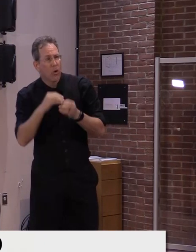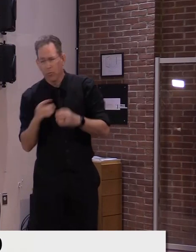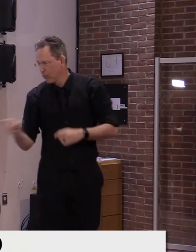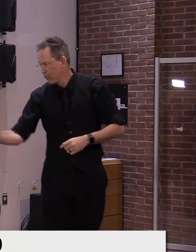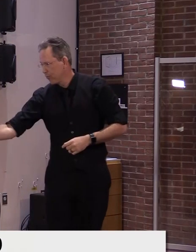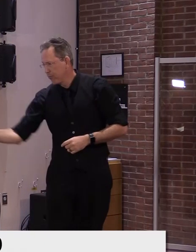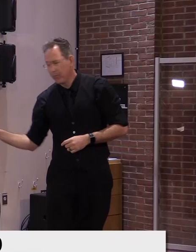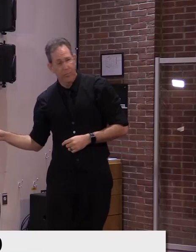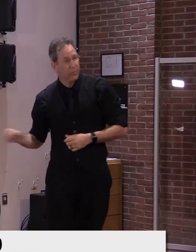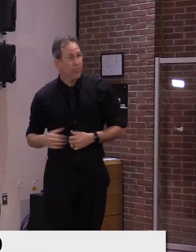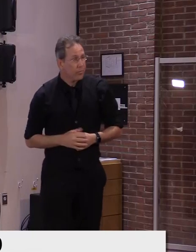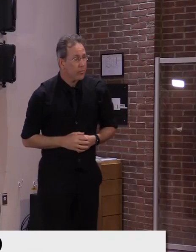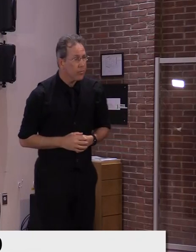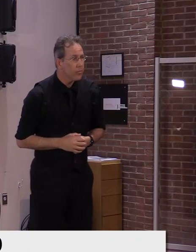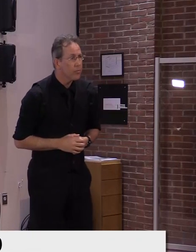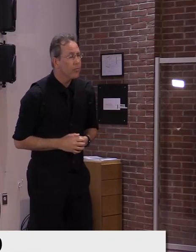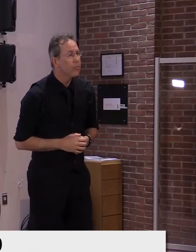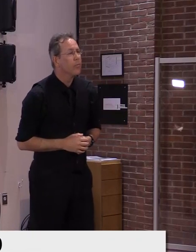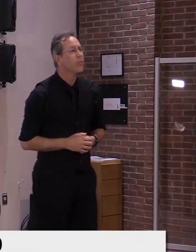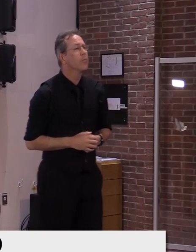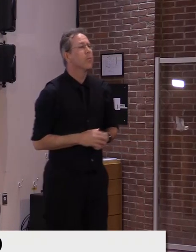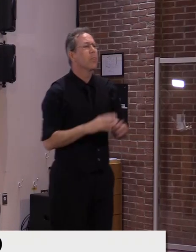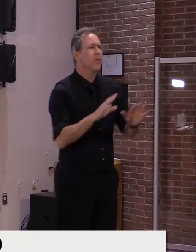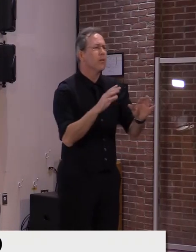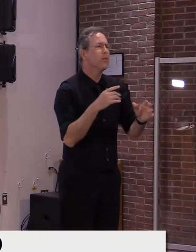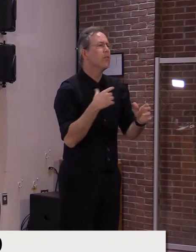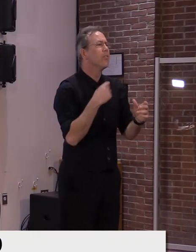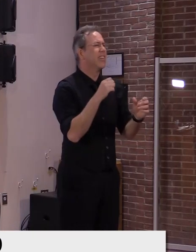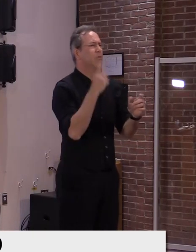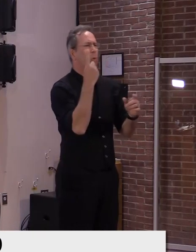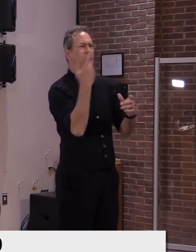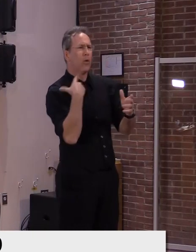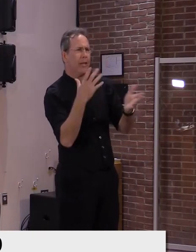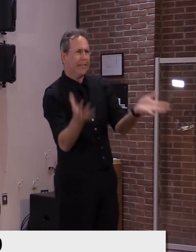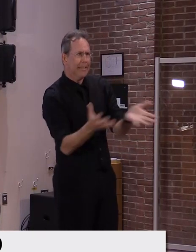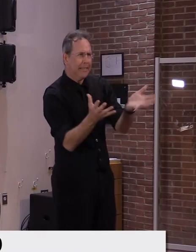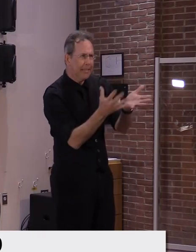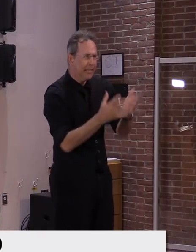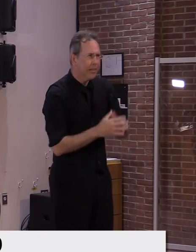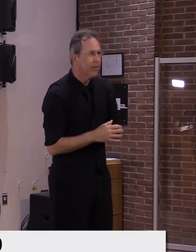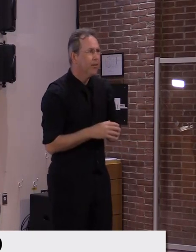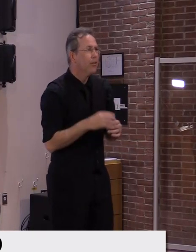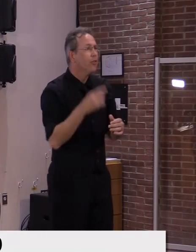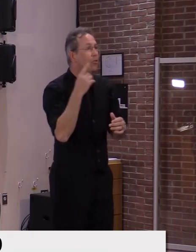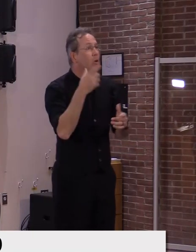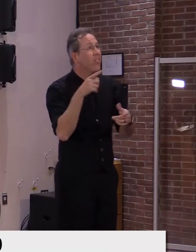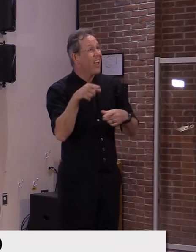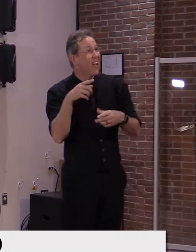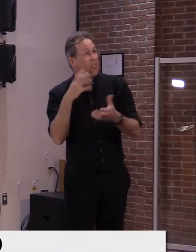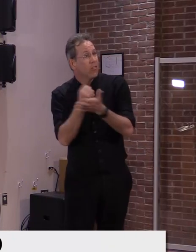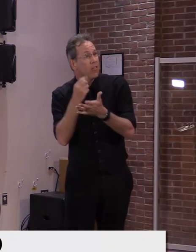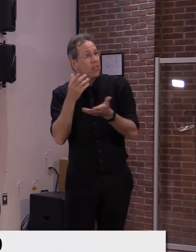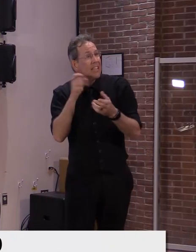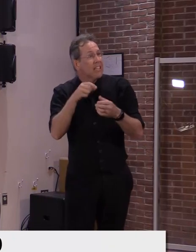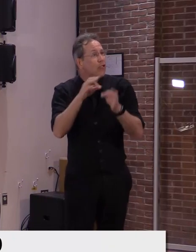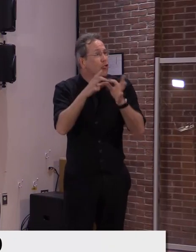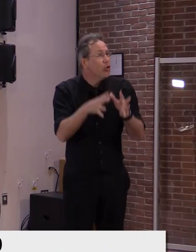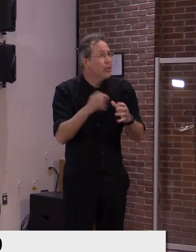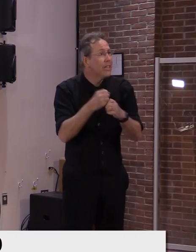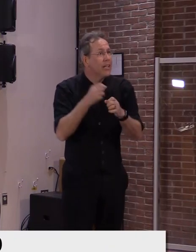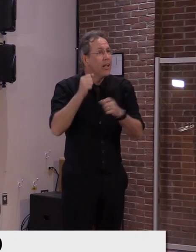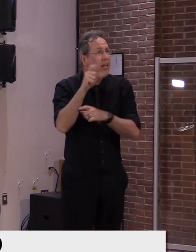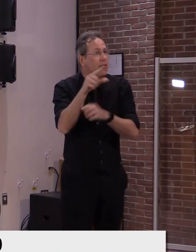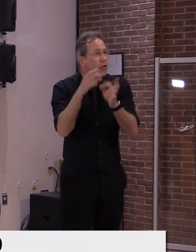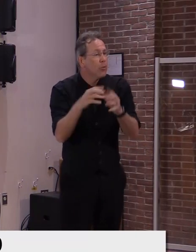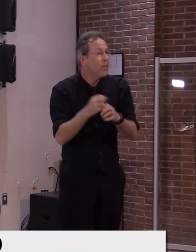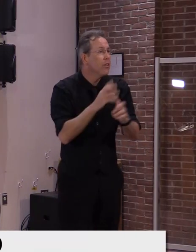855-722-7878. Press 1 if you need an interpreter for services. Just a brief update on the Department of Corrections. Testing